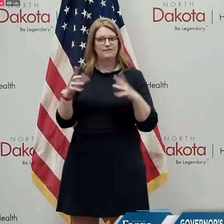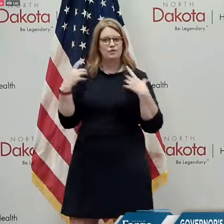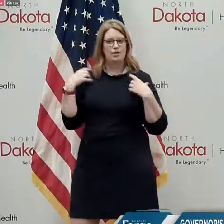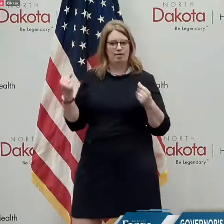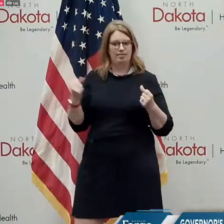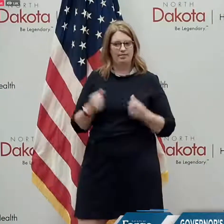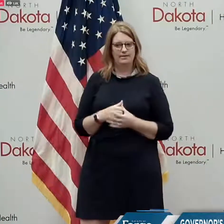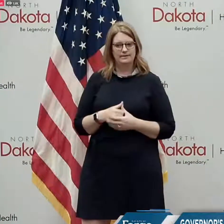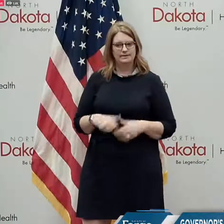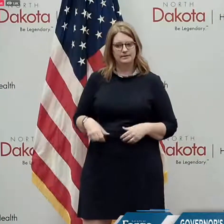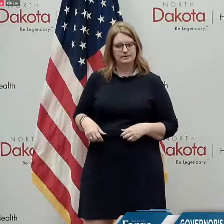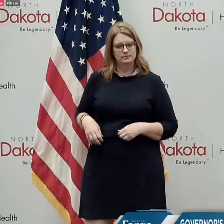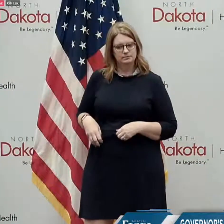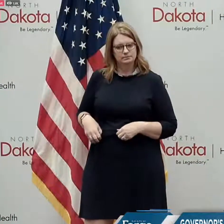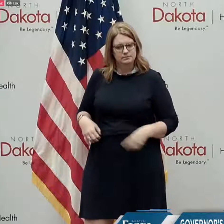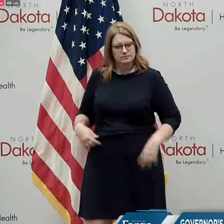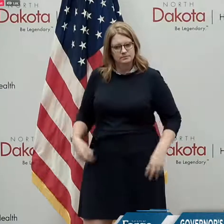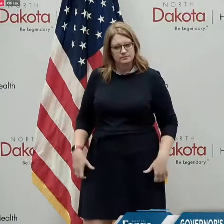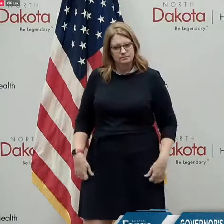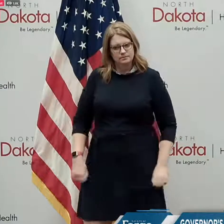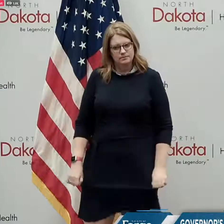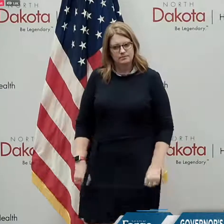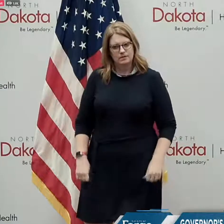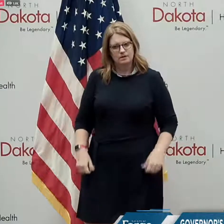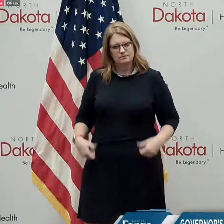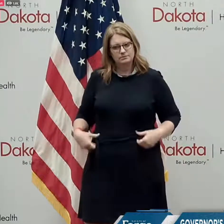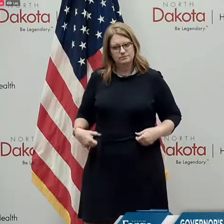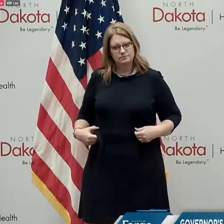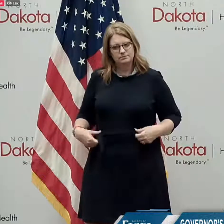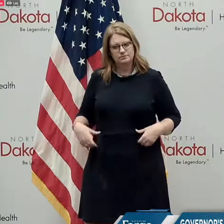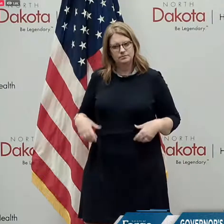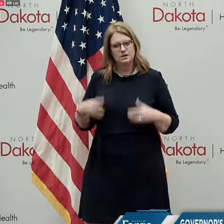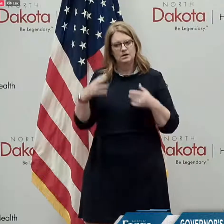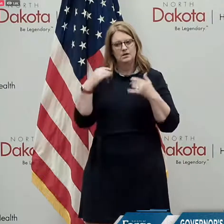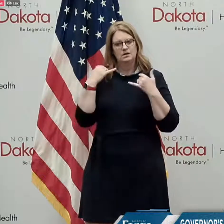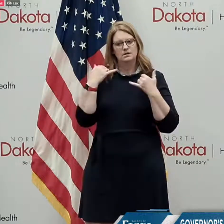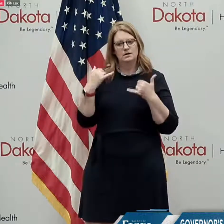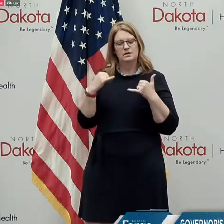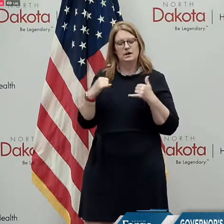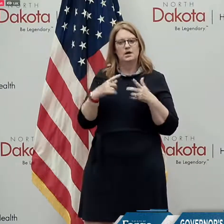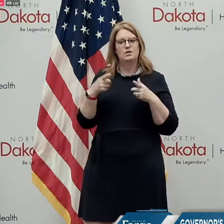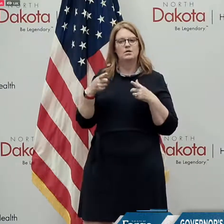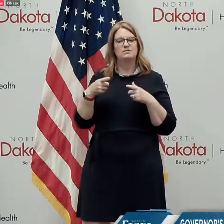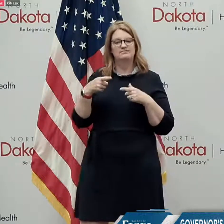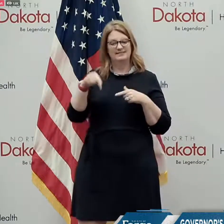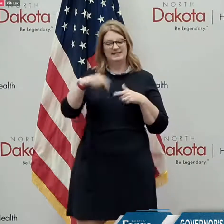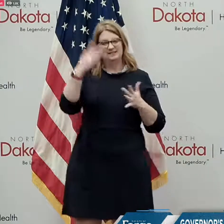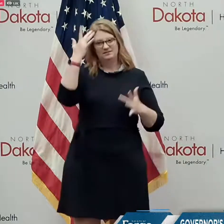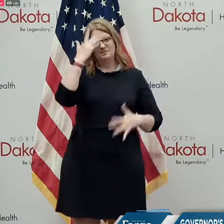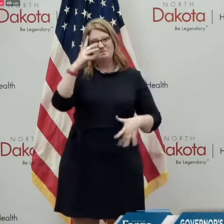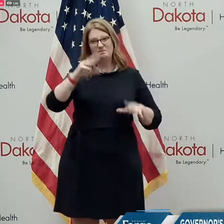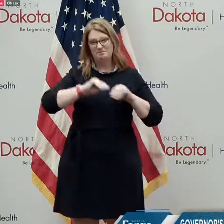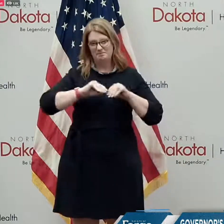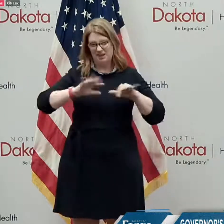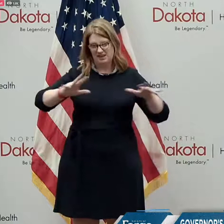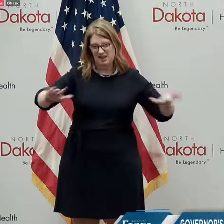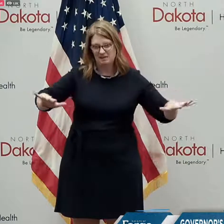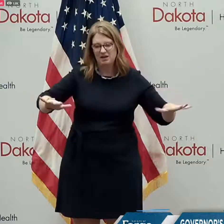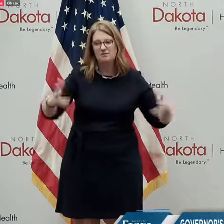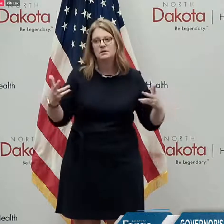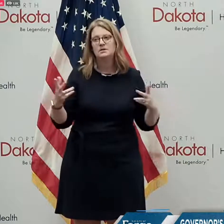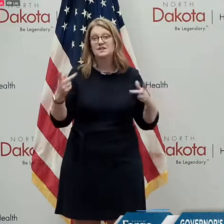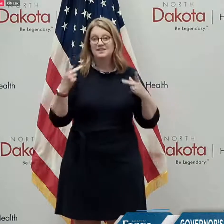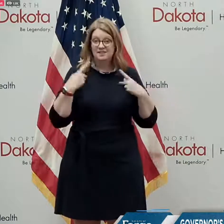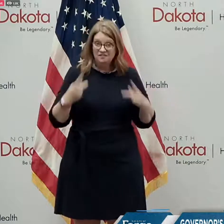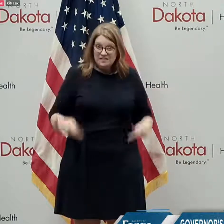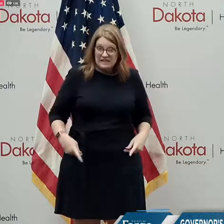update. And again, we know that through this pandemic, while we've been dealing with the physical risks